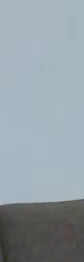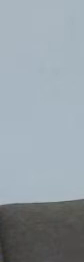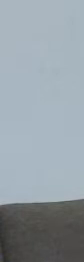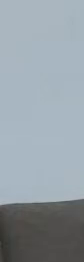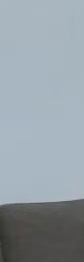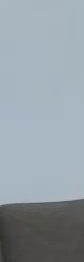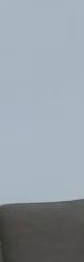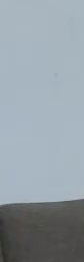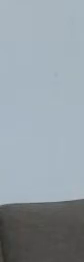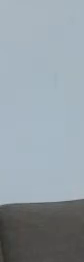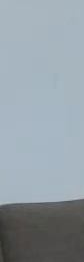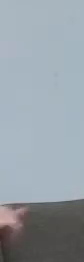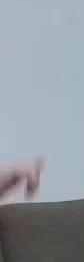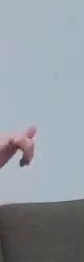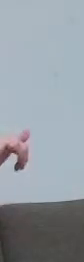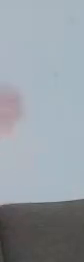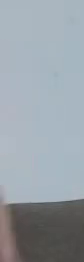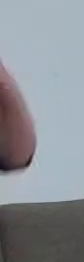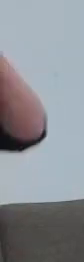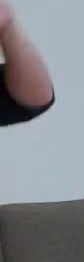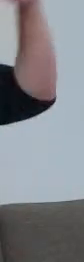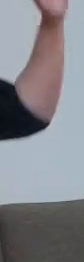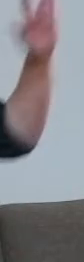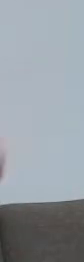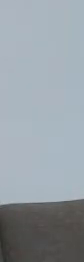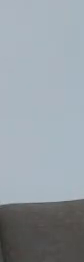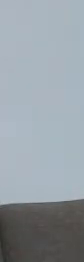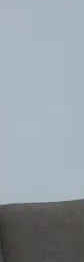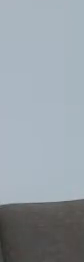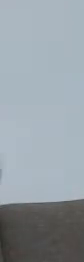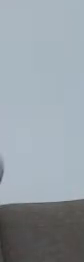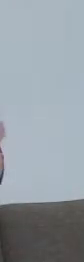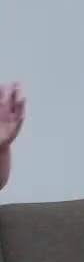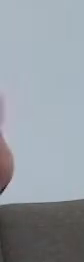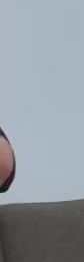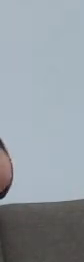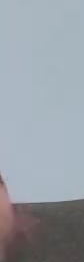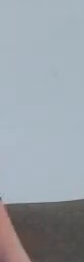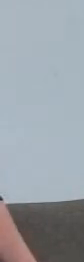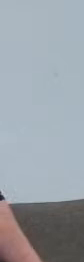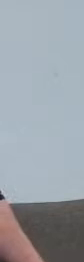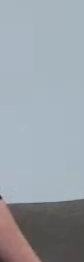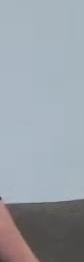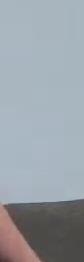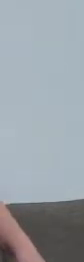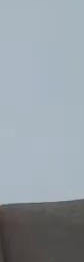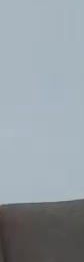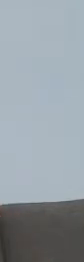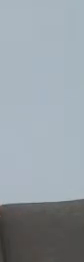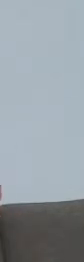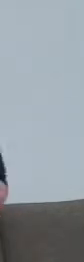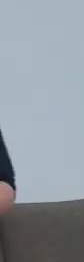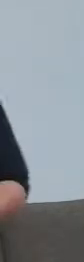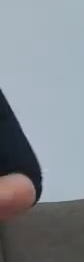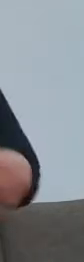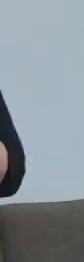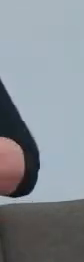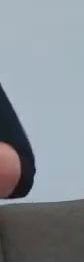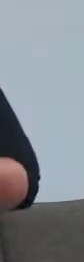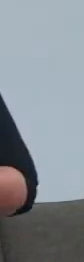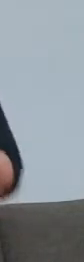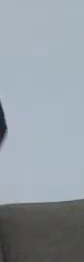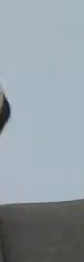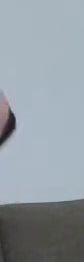and will ever experience is heaven. But it's not going to be because everything's quiet. It's going to be because we're there in his presence. If